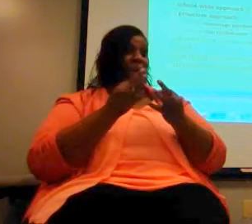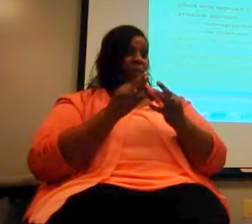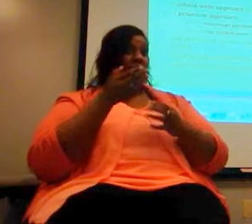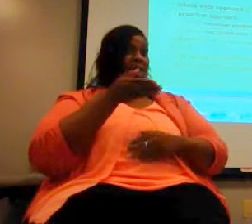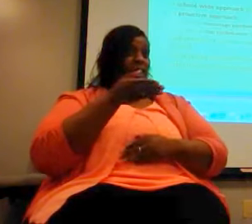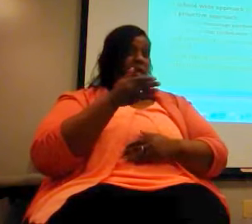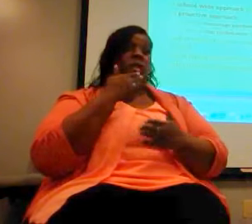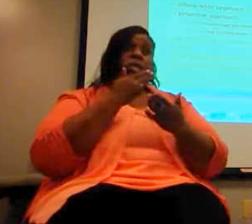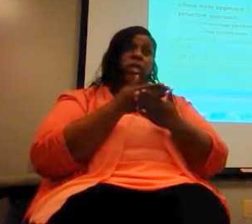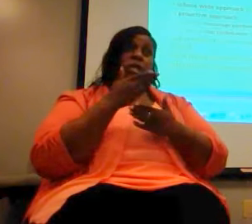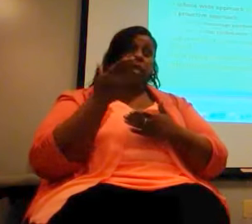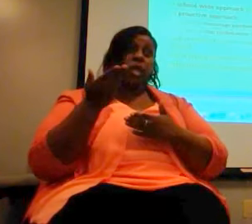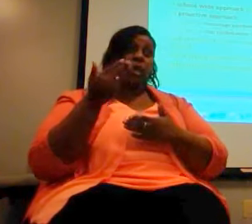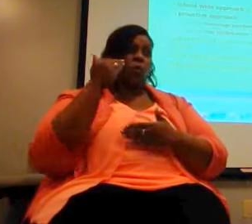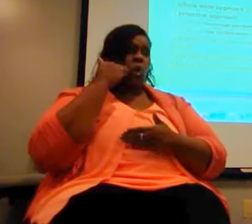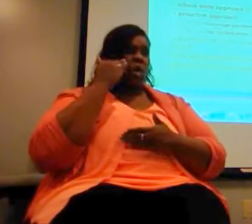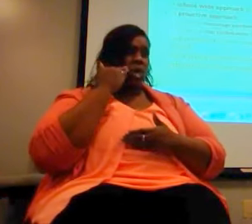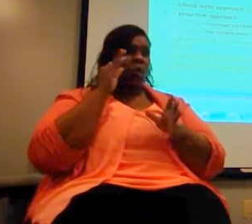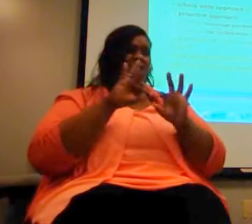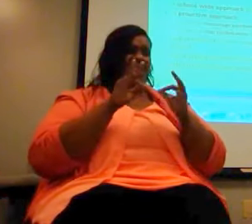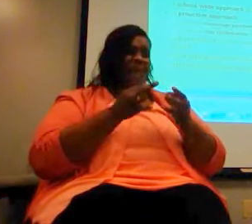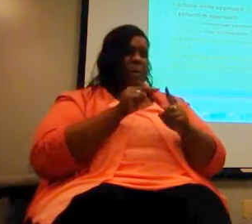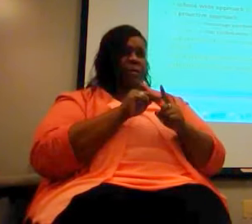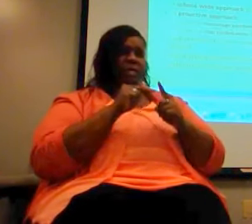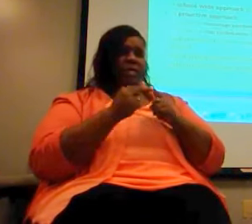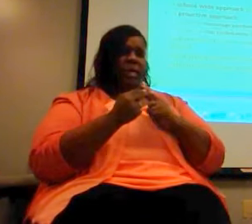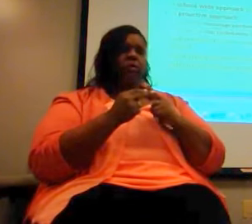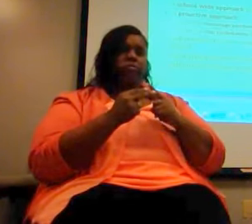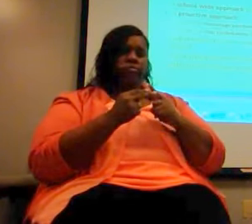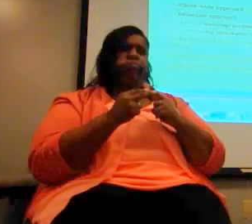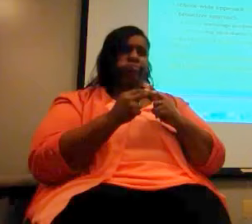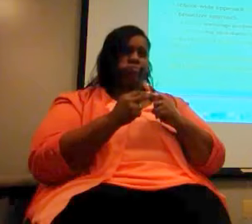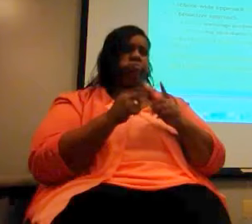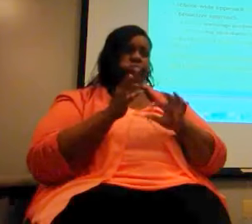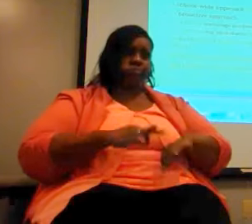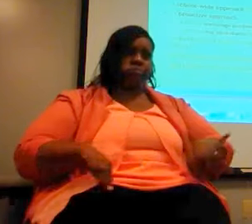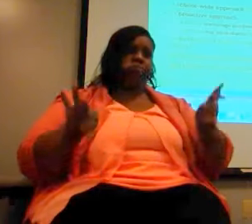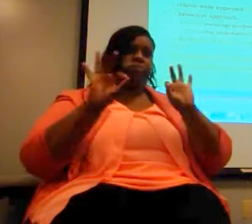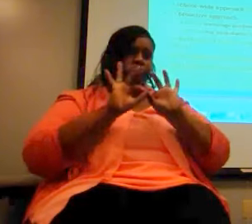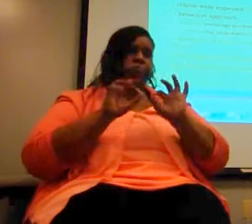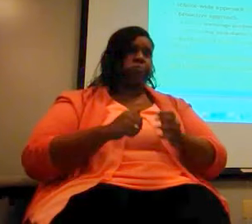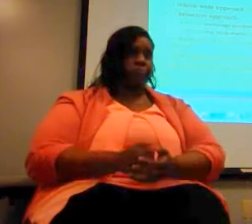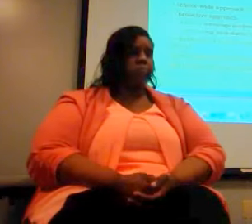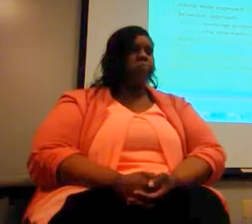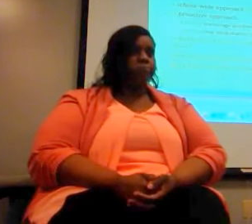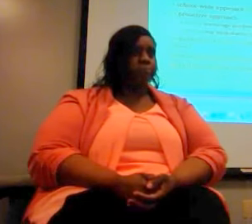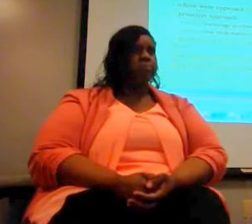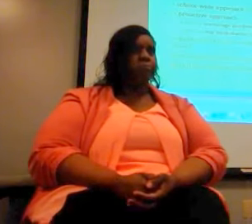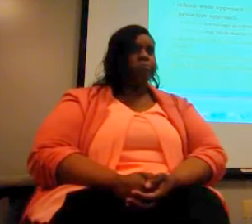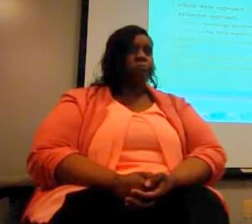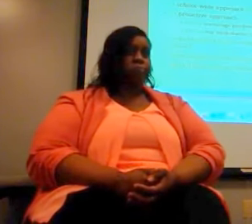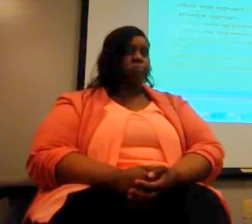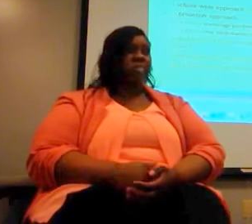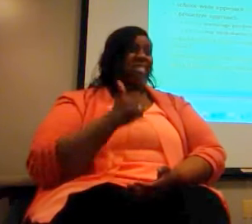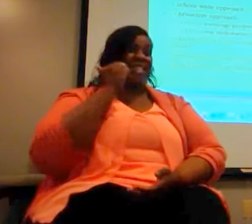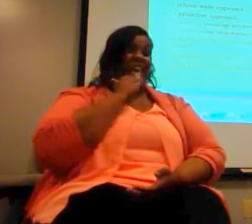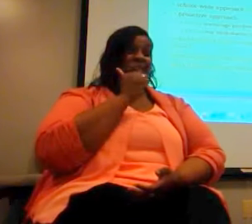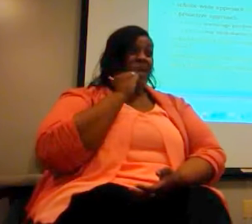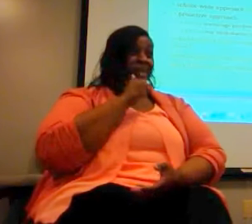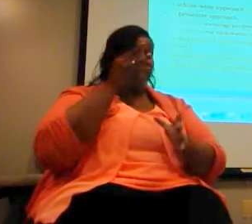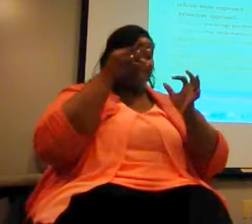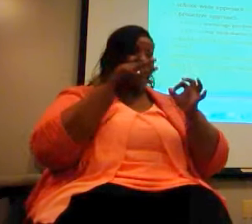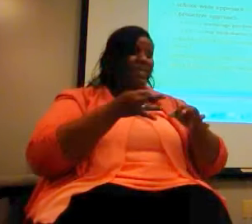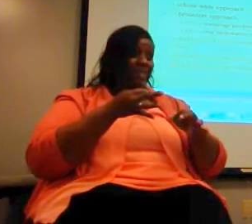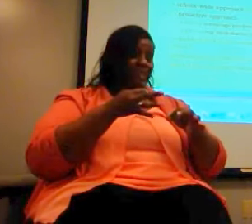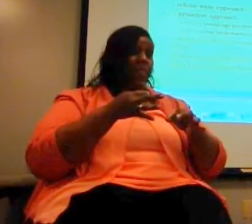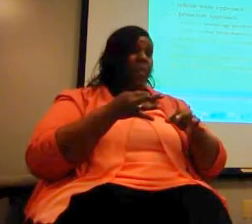is a good thing because we know that the family perspective is a very, very important one. And it's data-based decision-making, meaning that it is based on